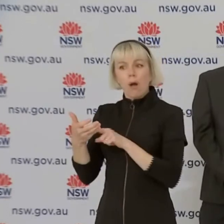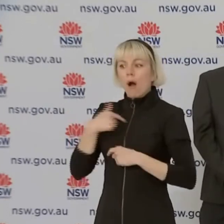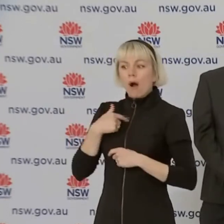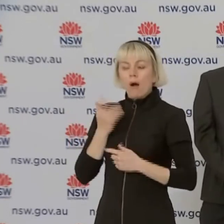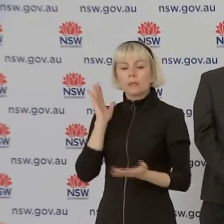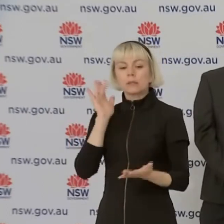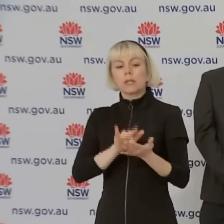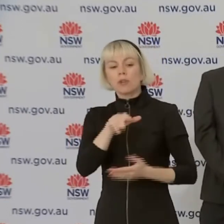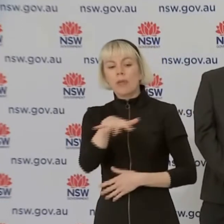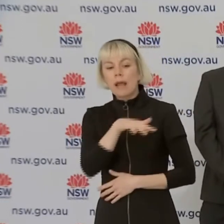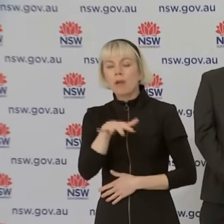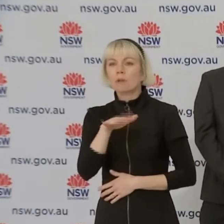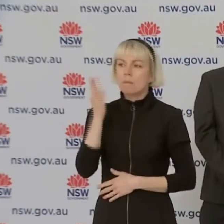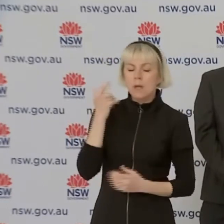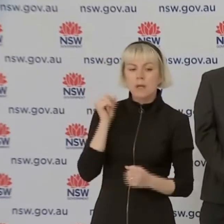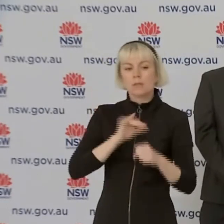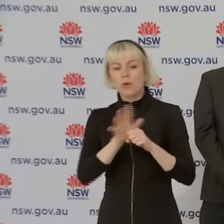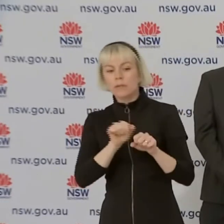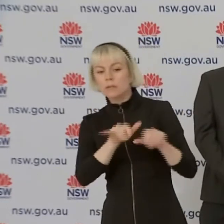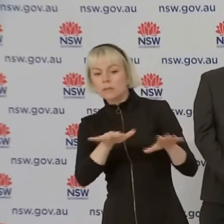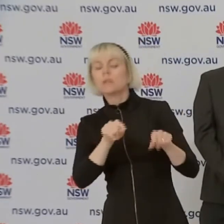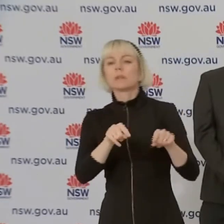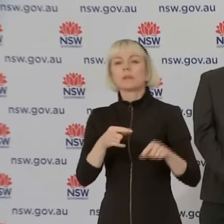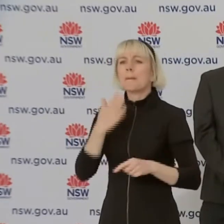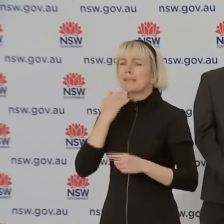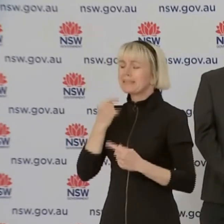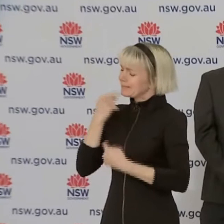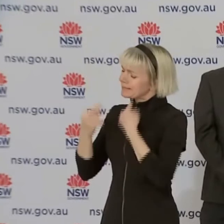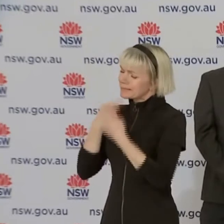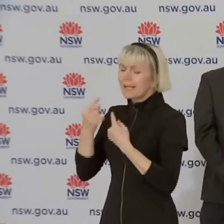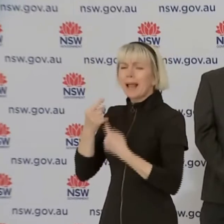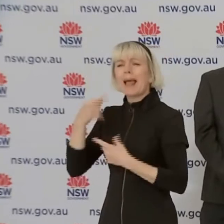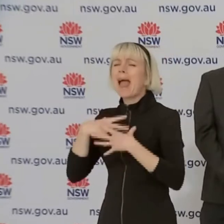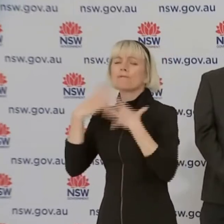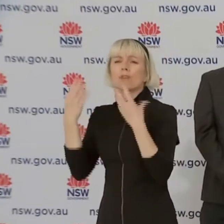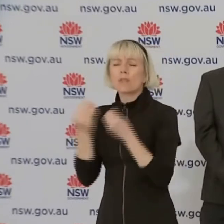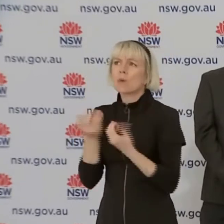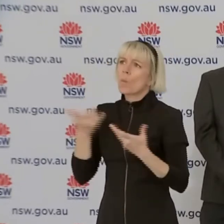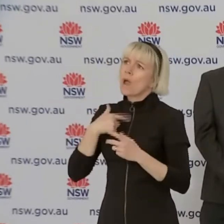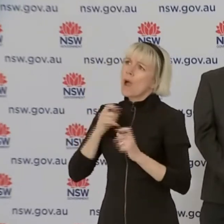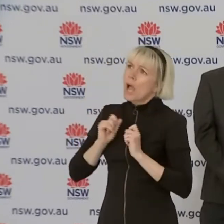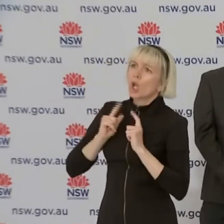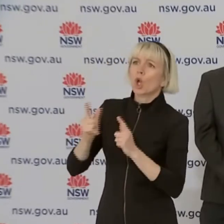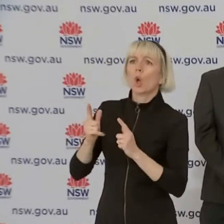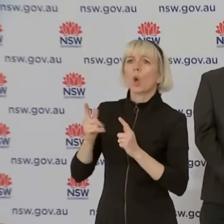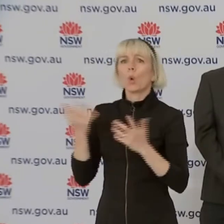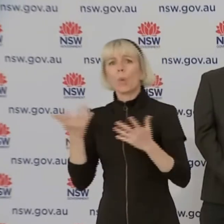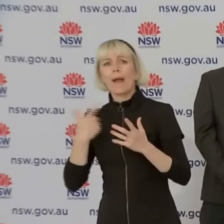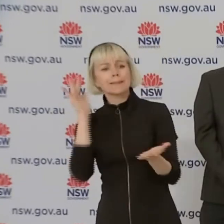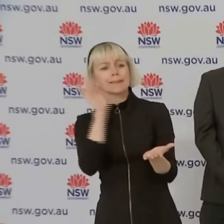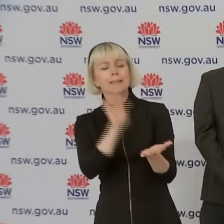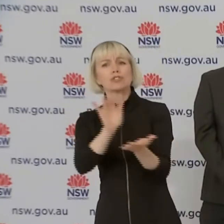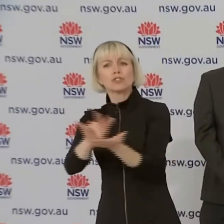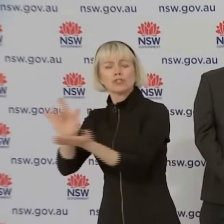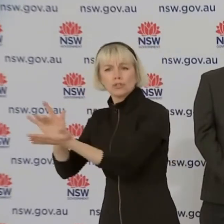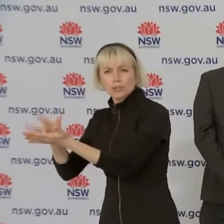where you've been, but also make sure you tell our contact tracers everything you know at that first interview. That will reduce the time it takes to get in